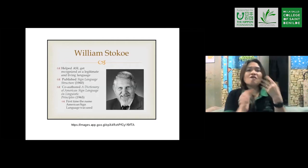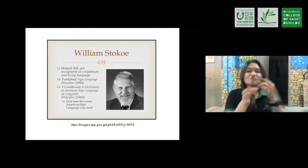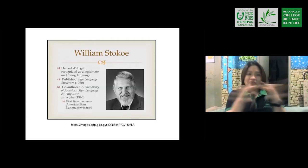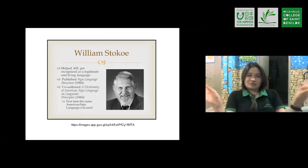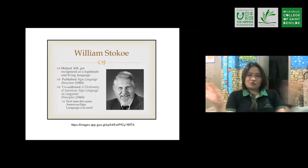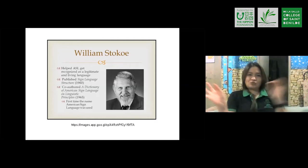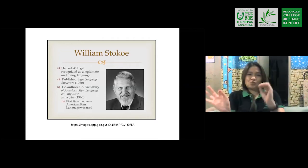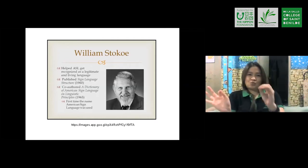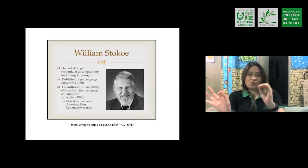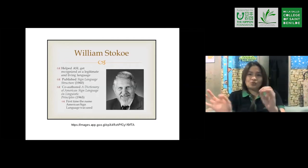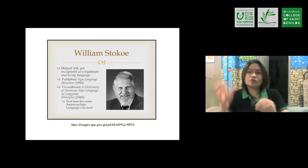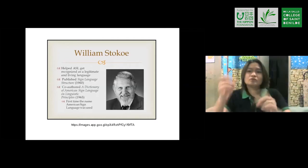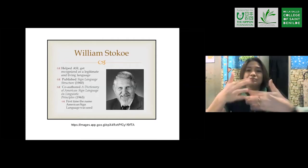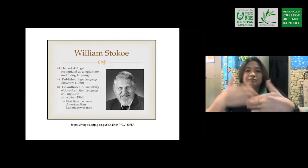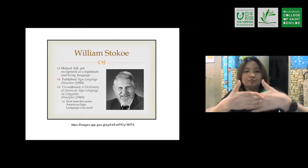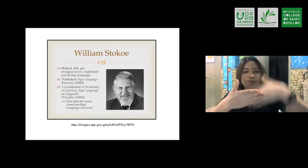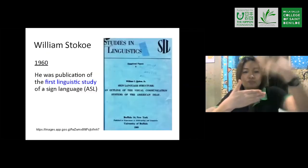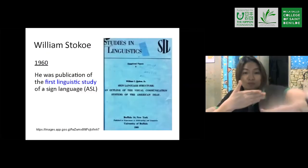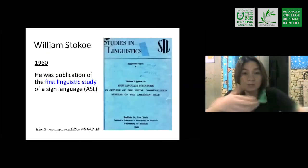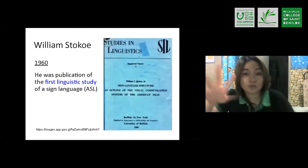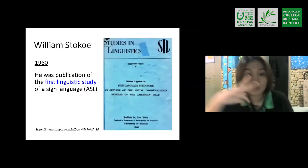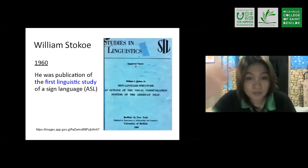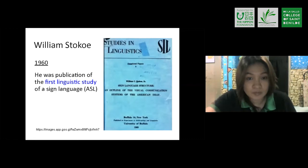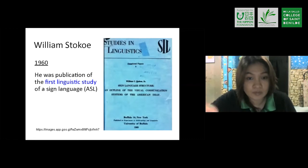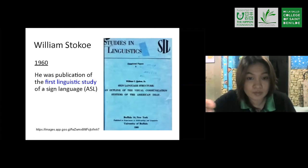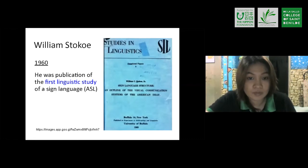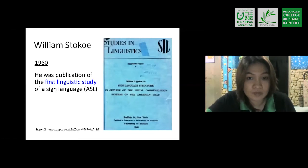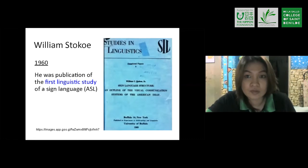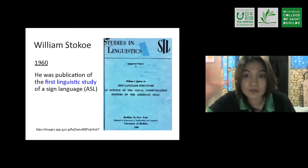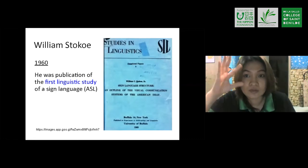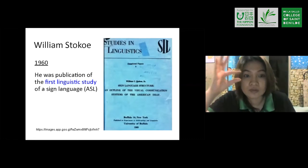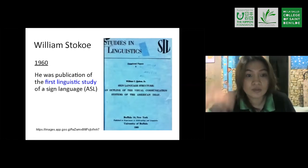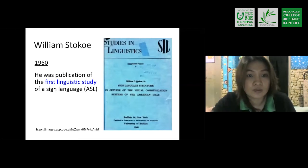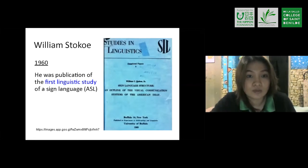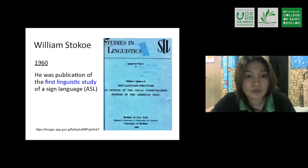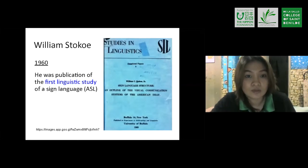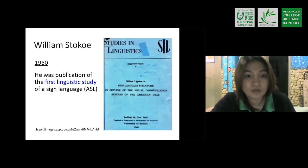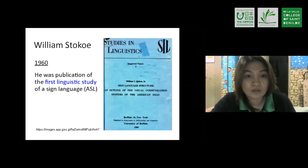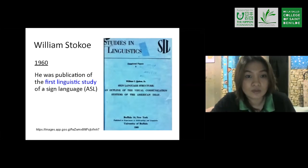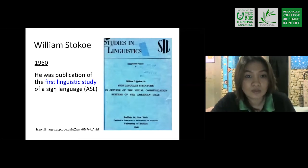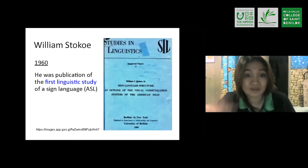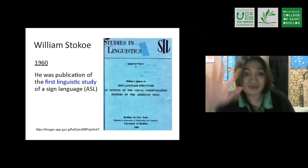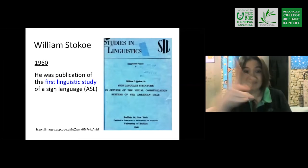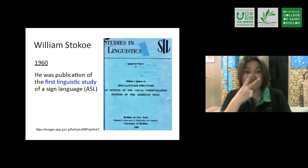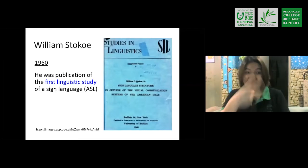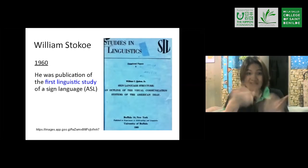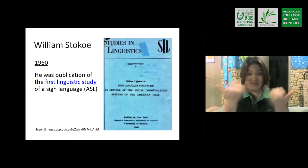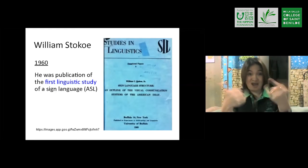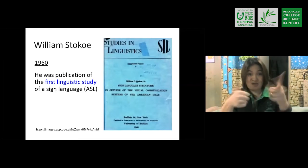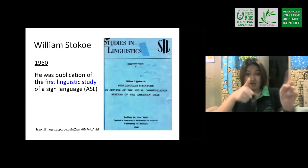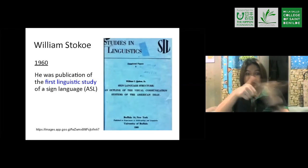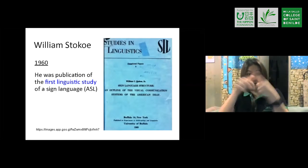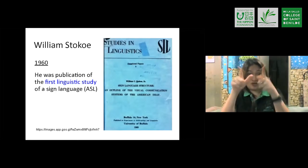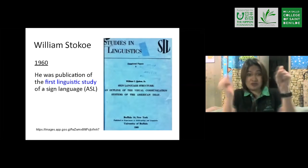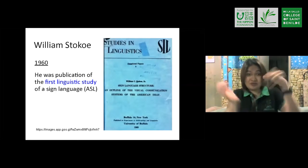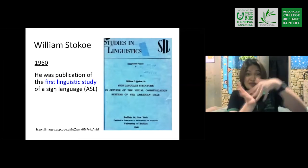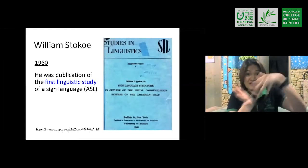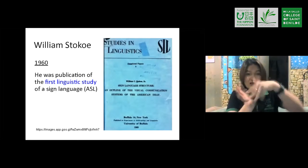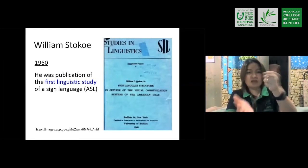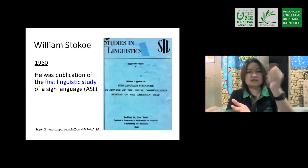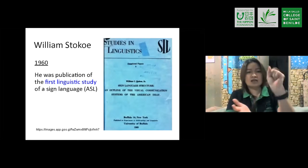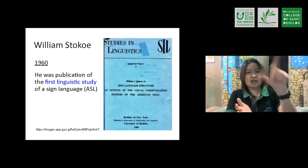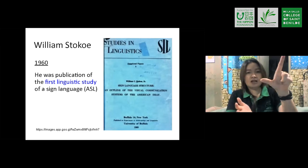He printed many publications where it outlined the structure of sign language, where his